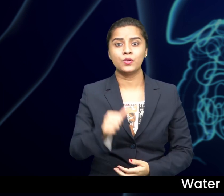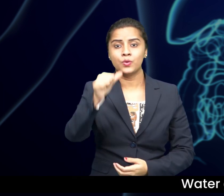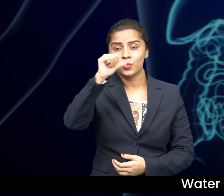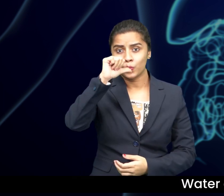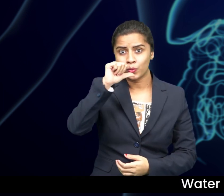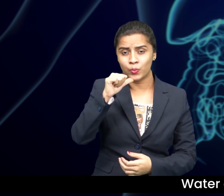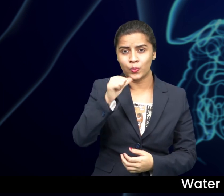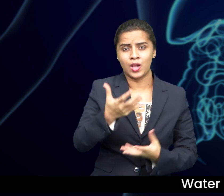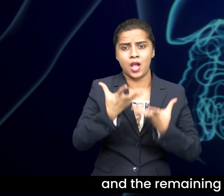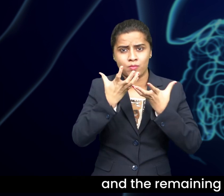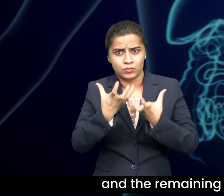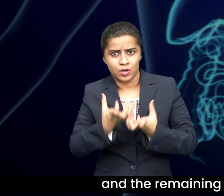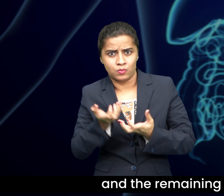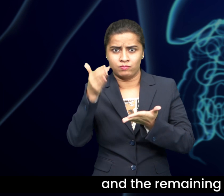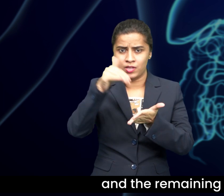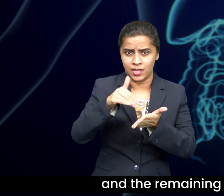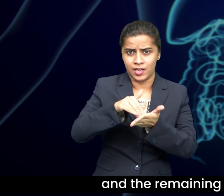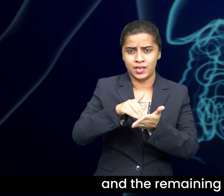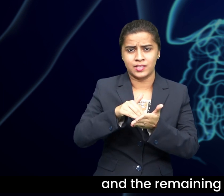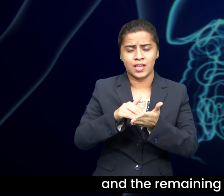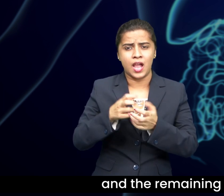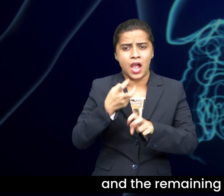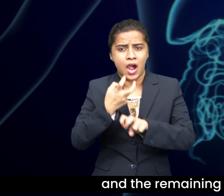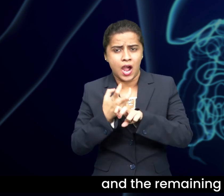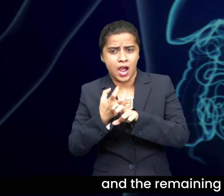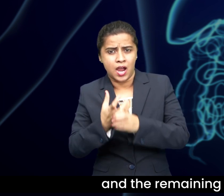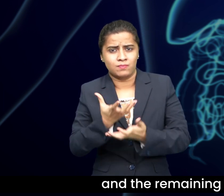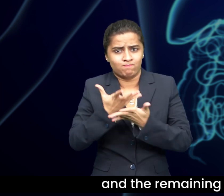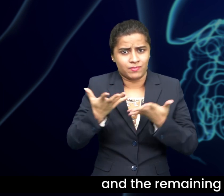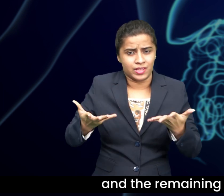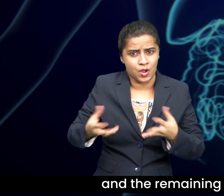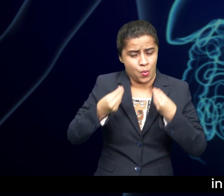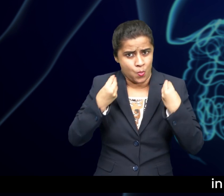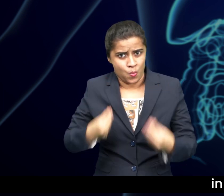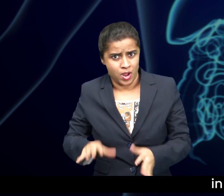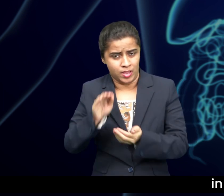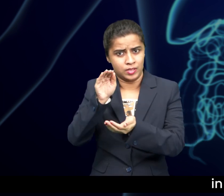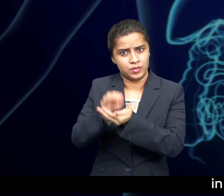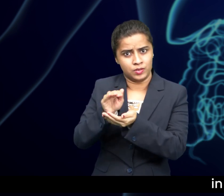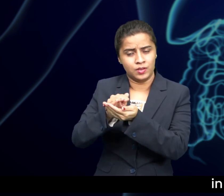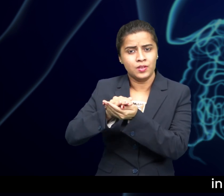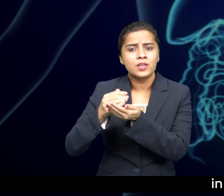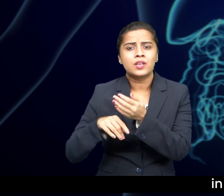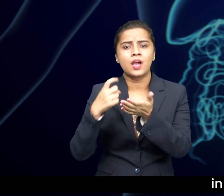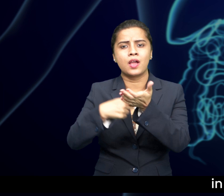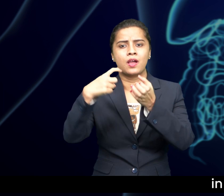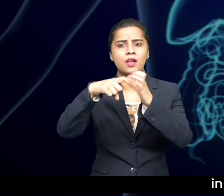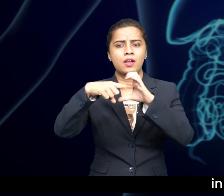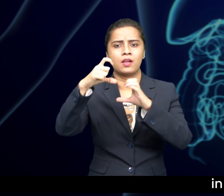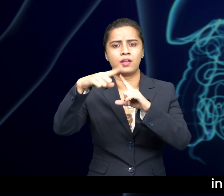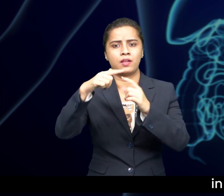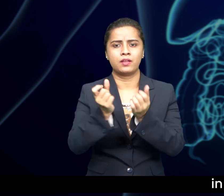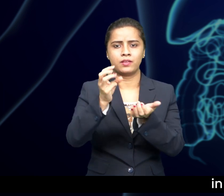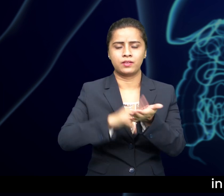Water gets reabsorbed and the remaining hard mass of waste is stored in the rectum.